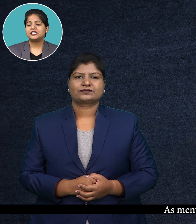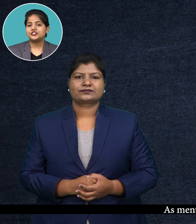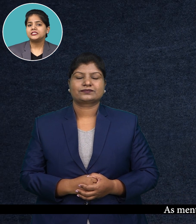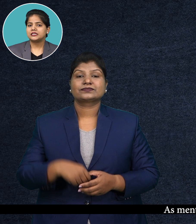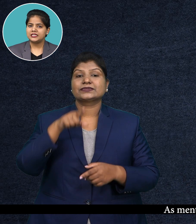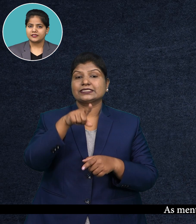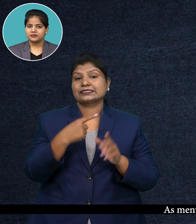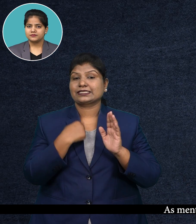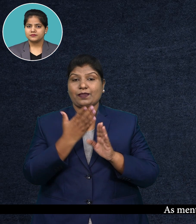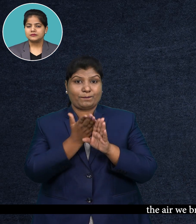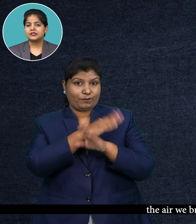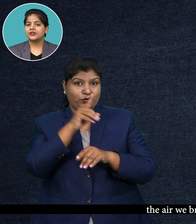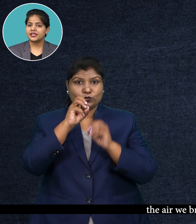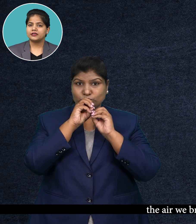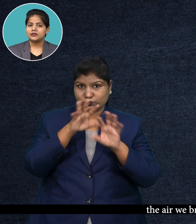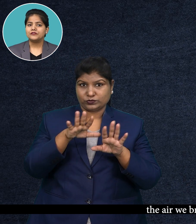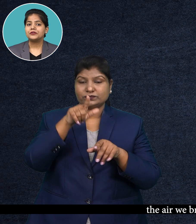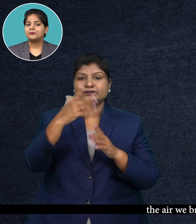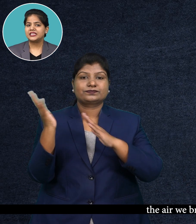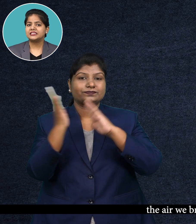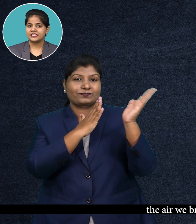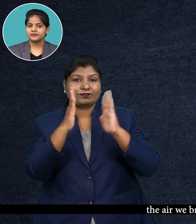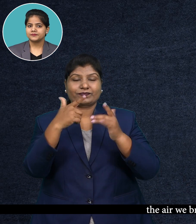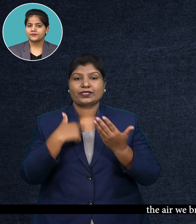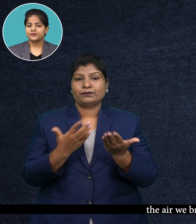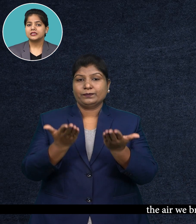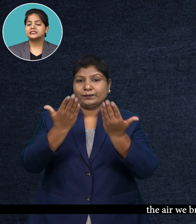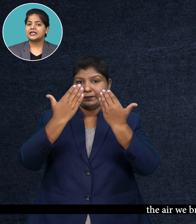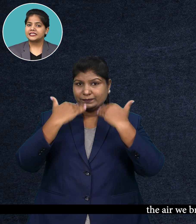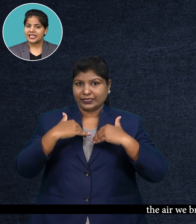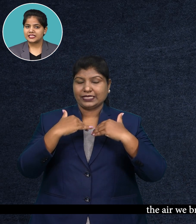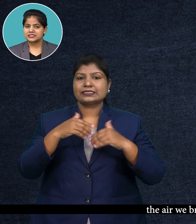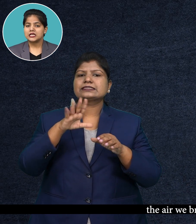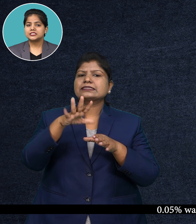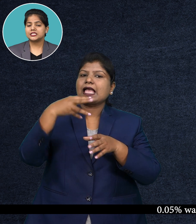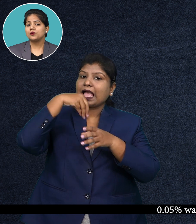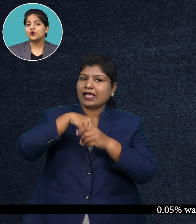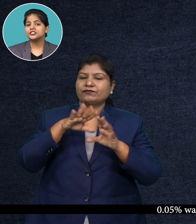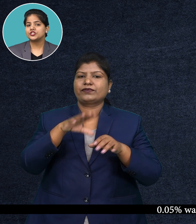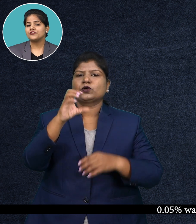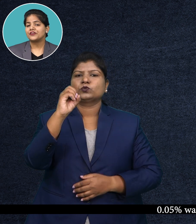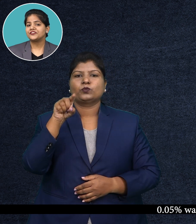As mentioned earlier, the air we breathe in contains